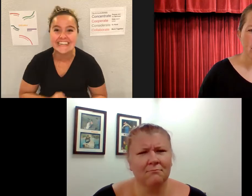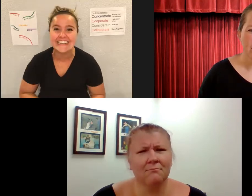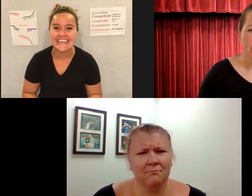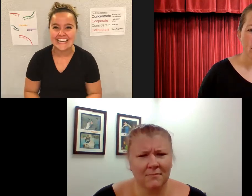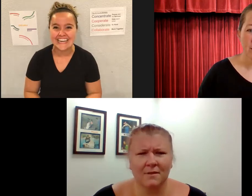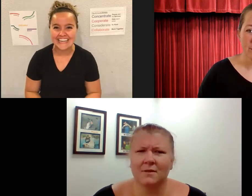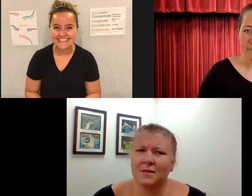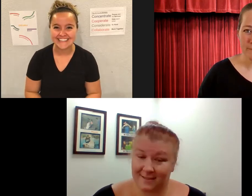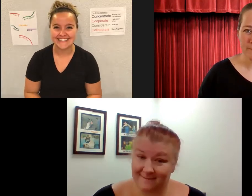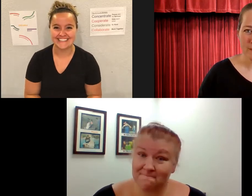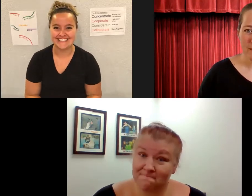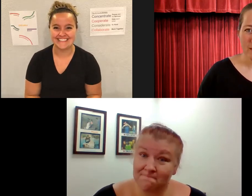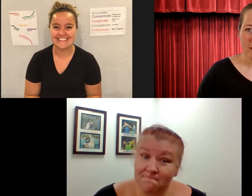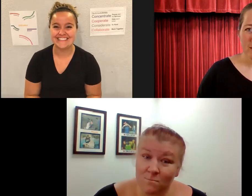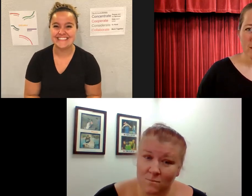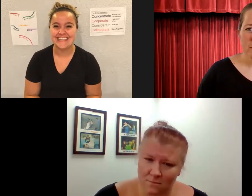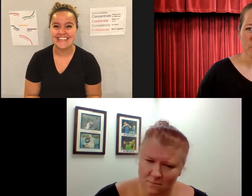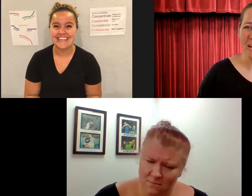Okay.